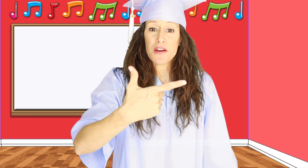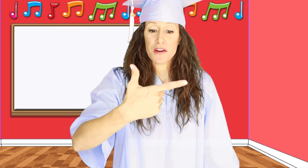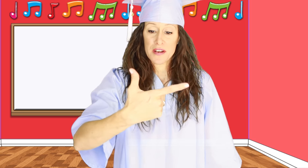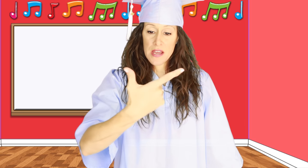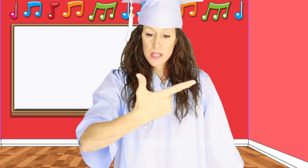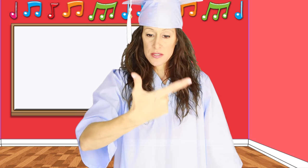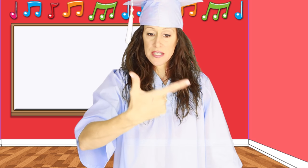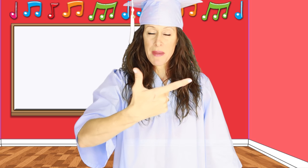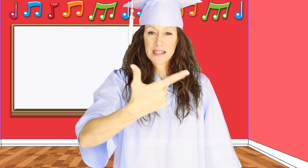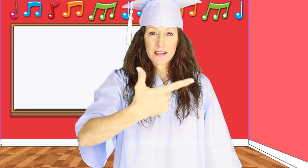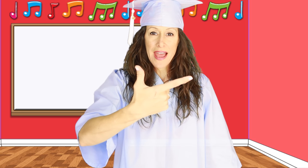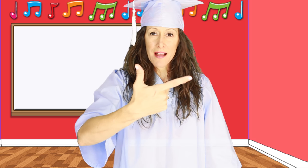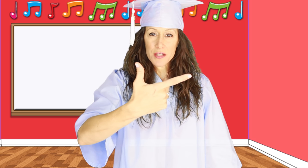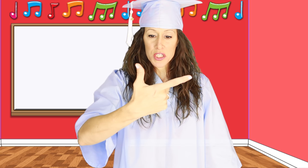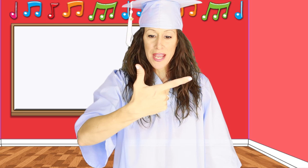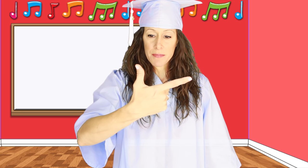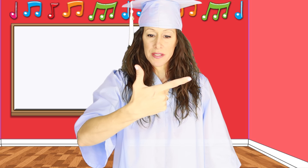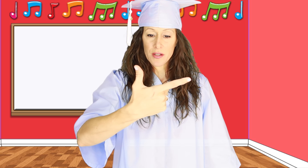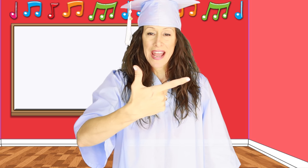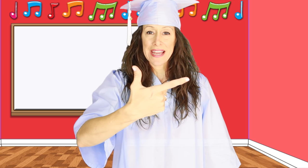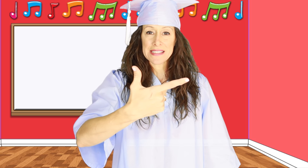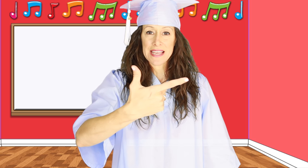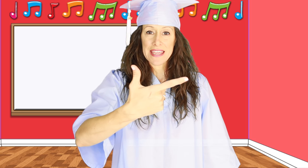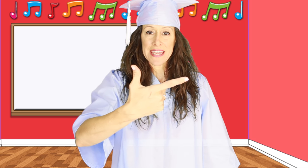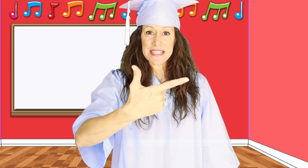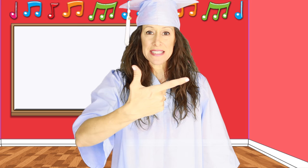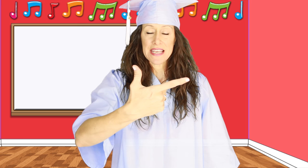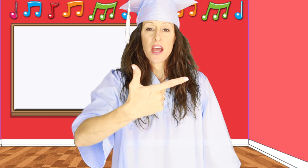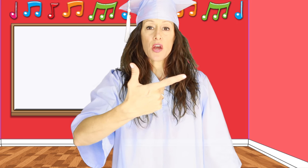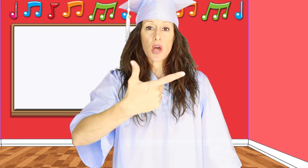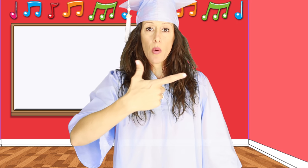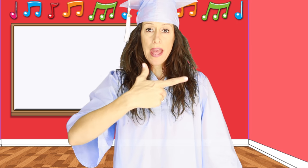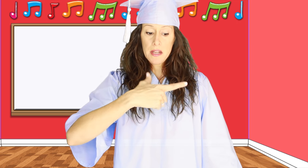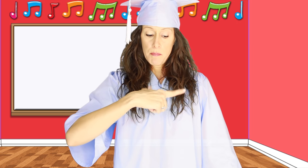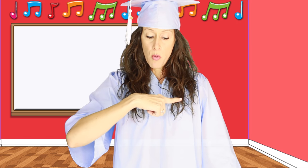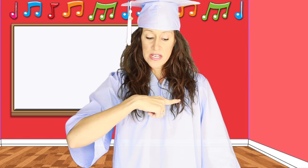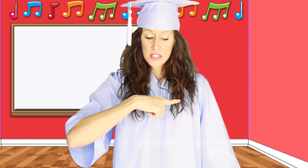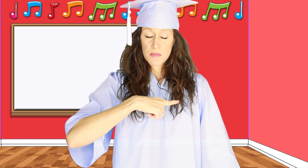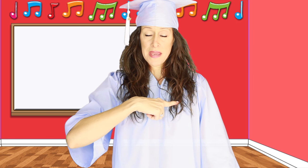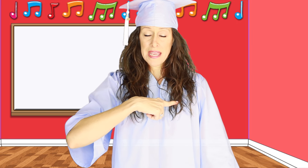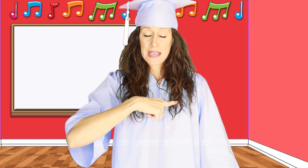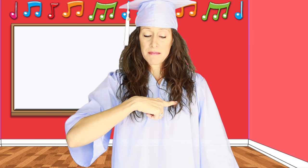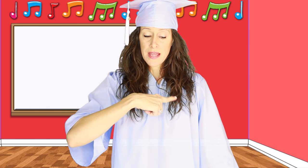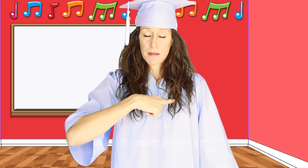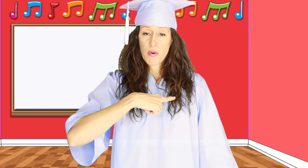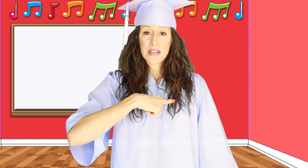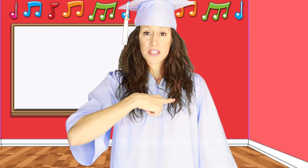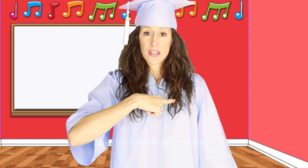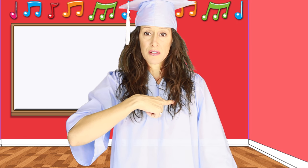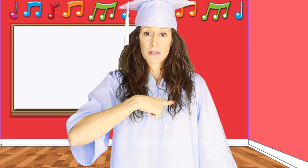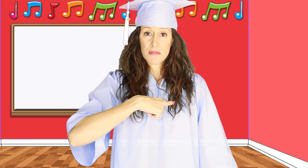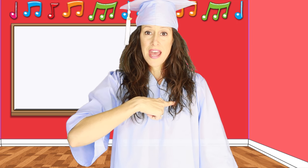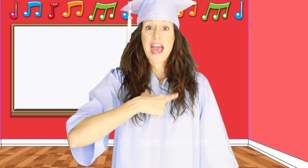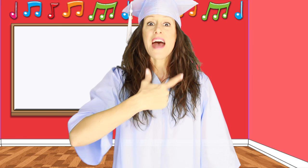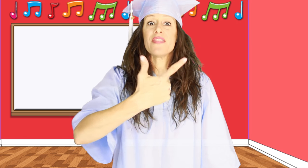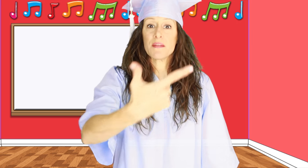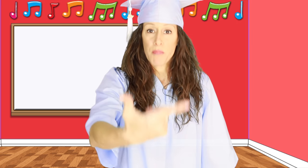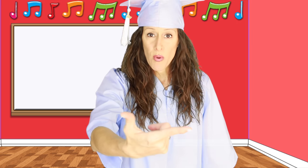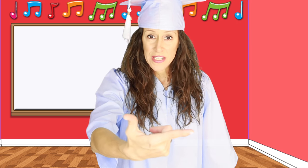turn. You see my little L-shaped little hands like this? Go ahead and point to me, like point to you, and then point to